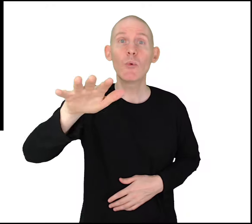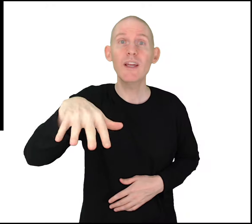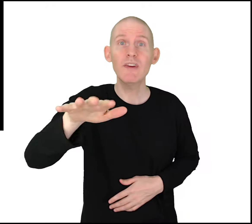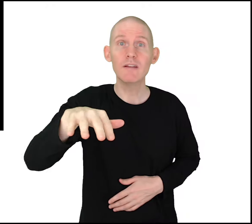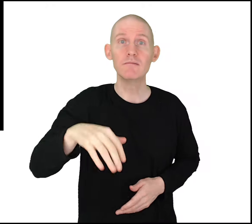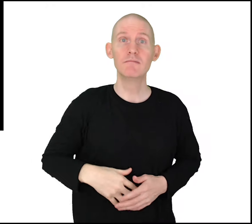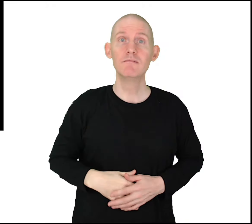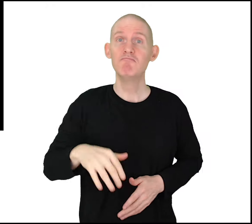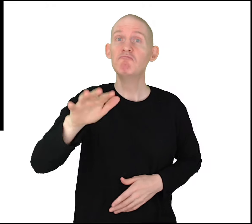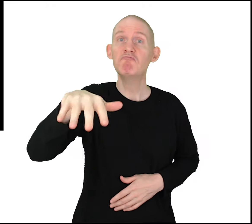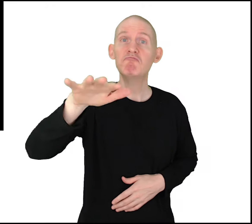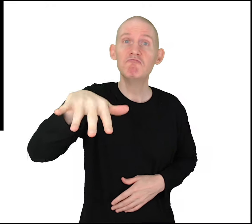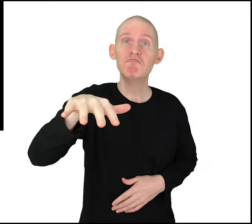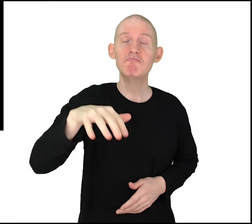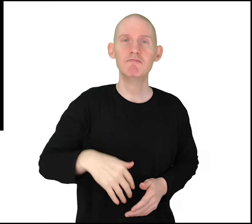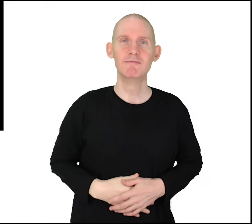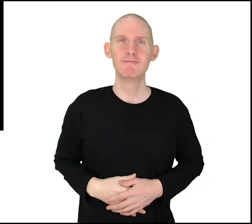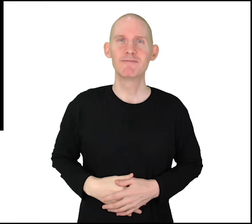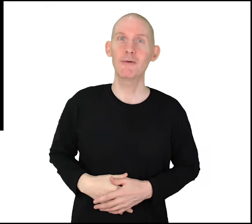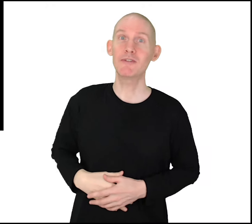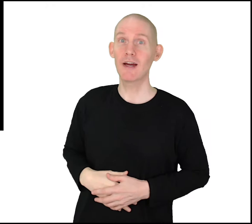it. From the side.